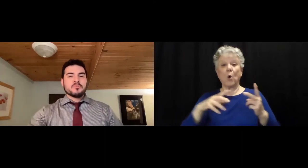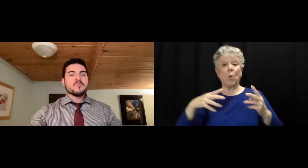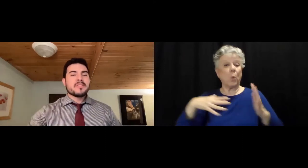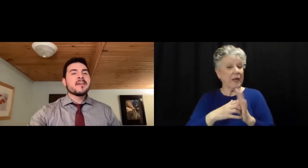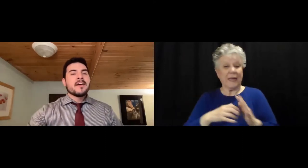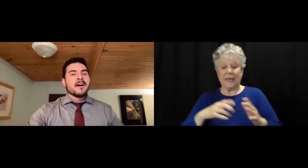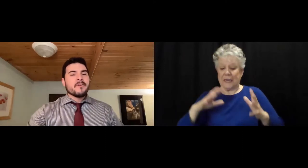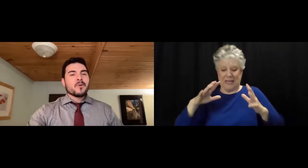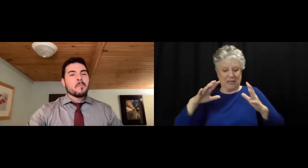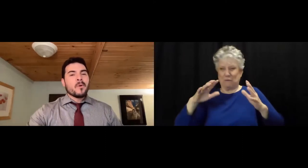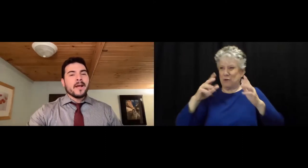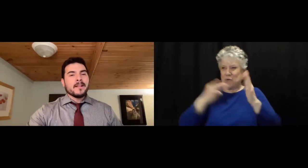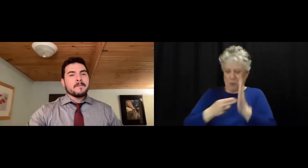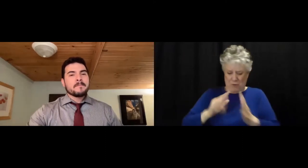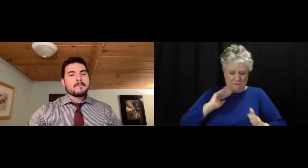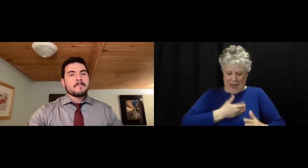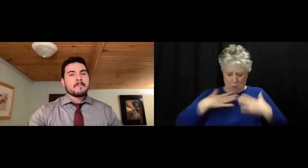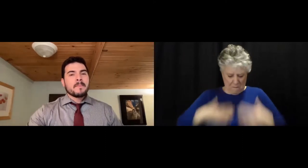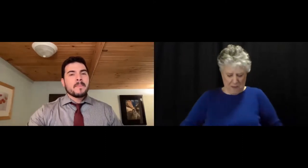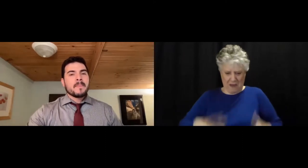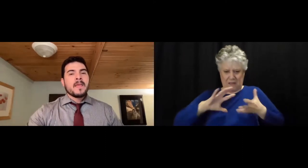deformed truth of our corporeality.